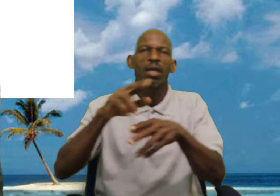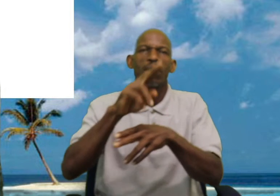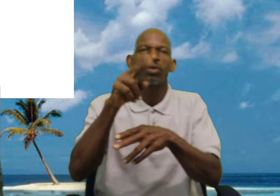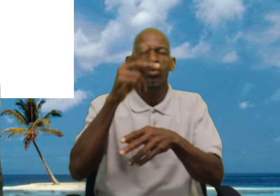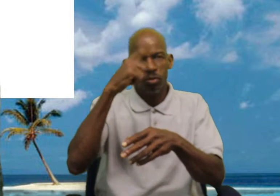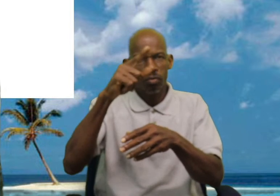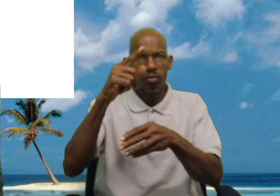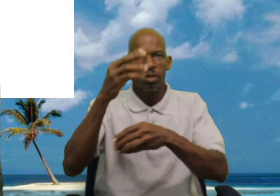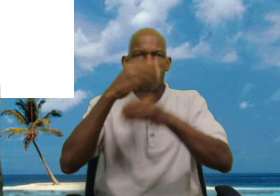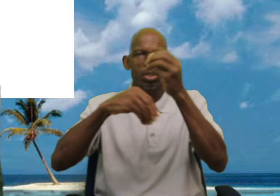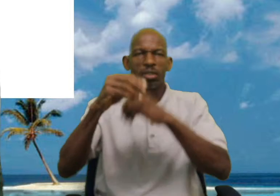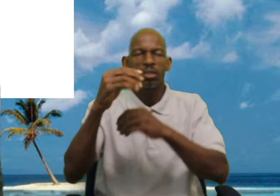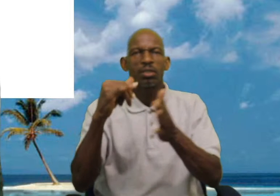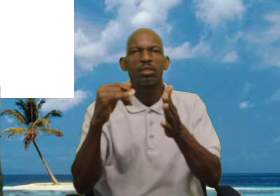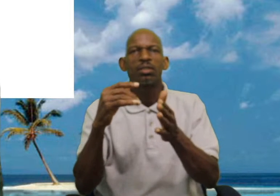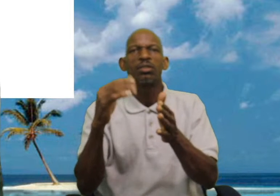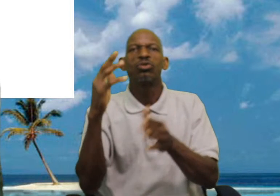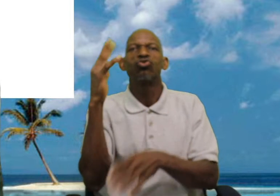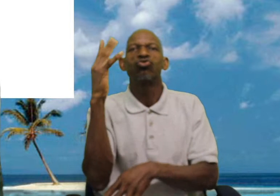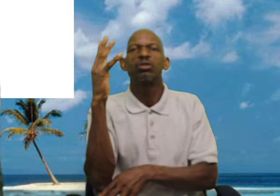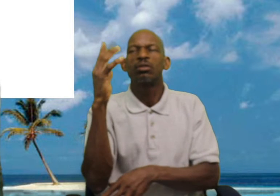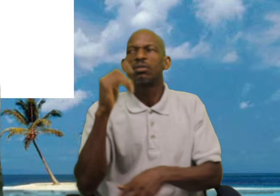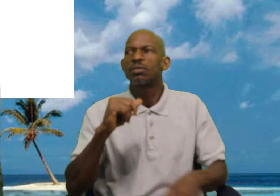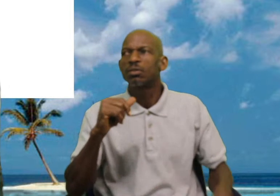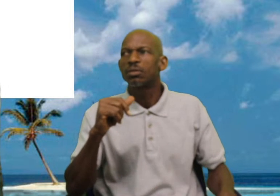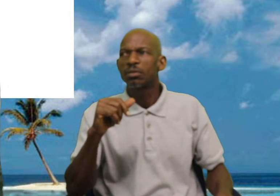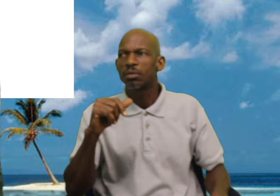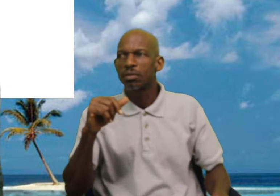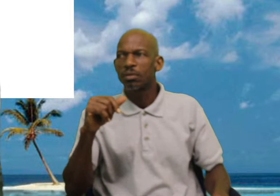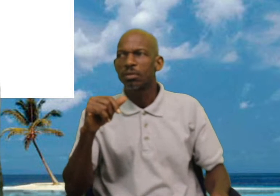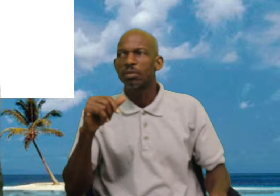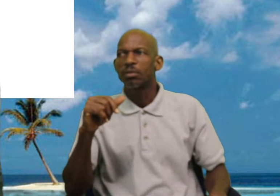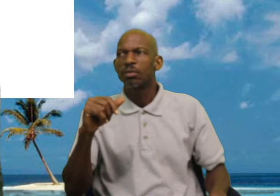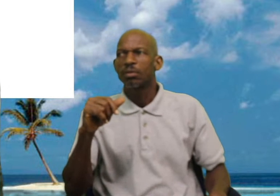The tree. So the same tree